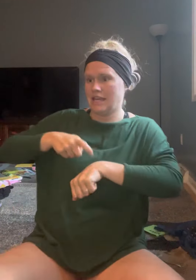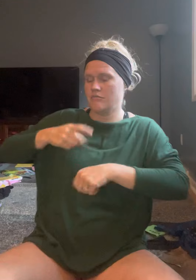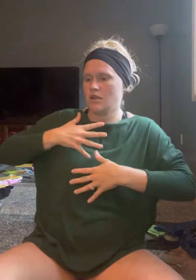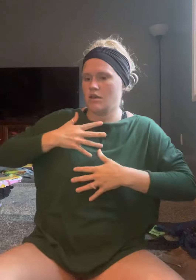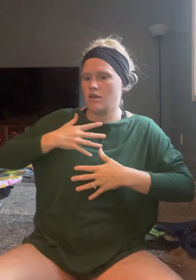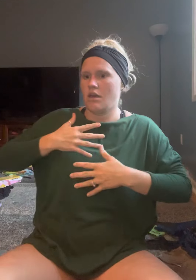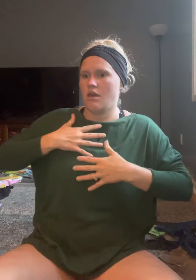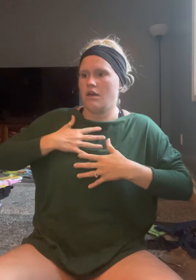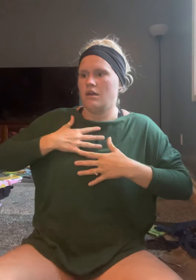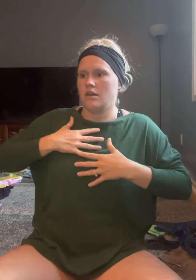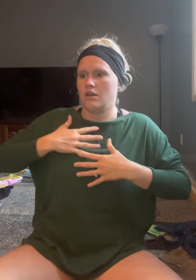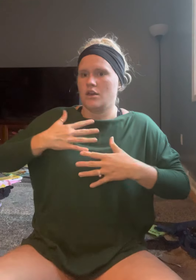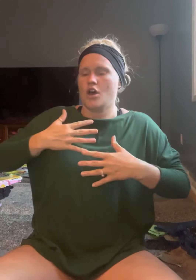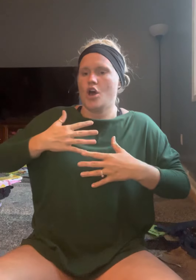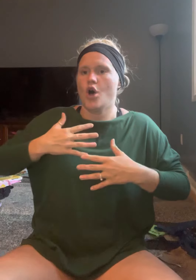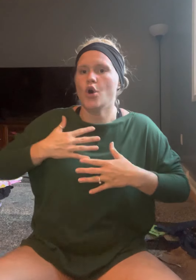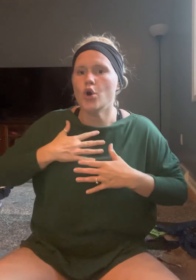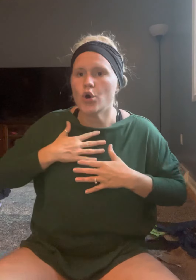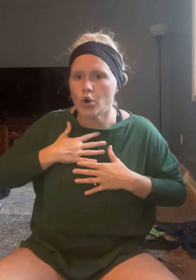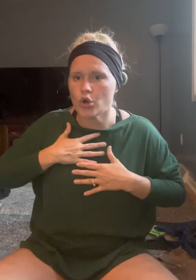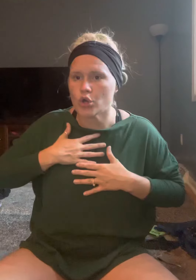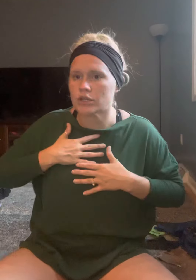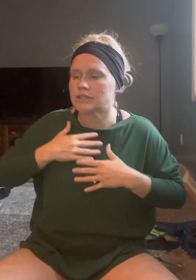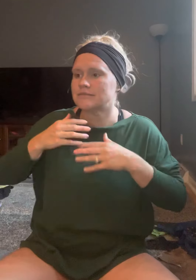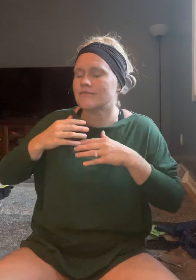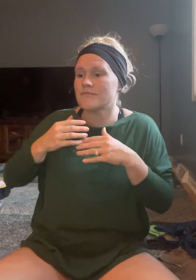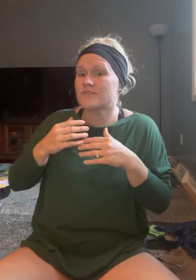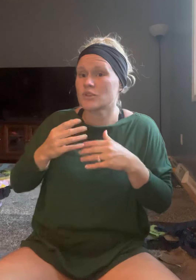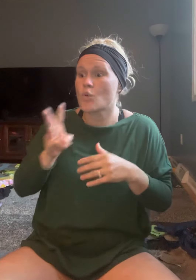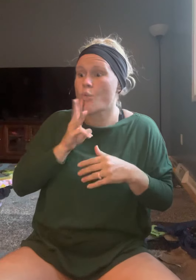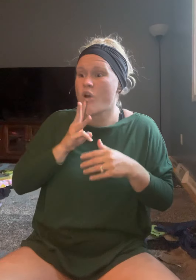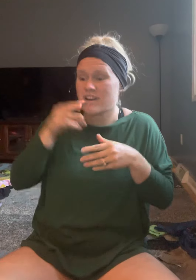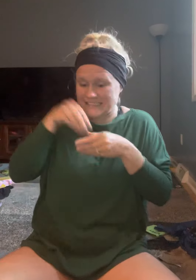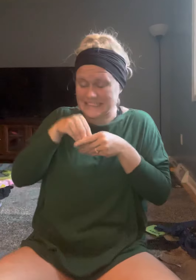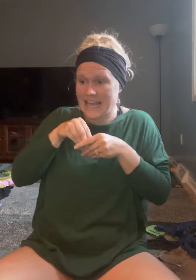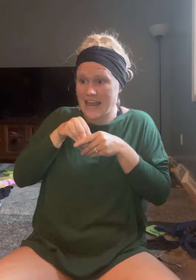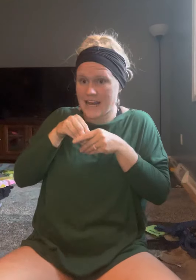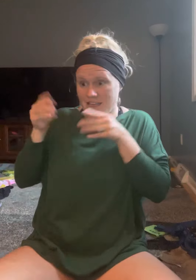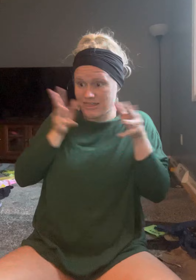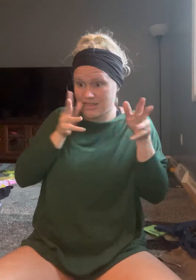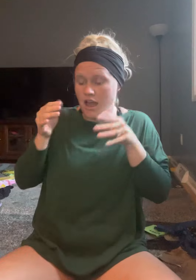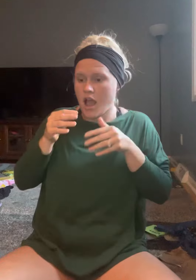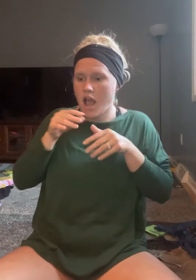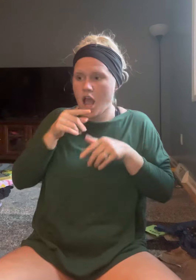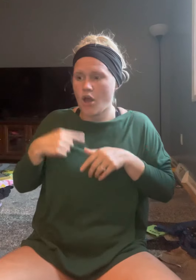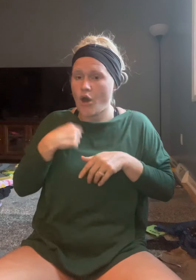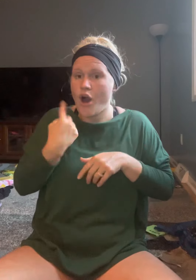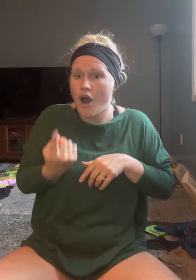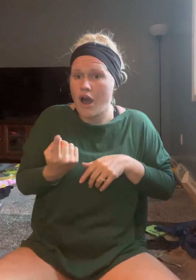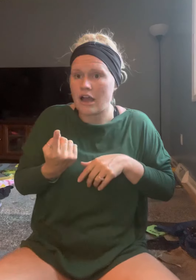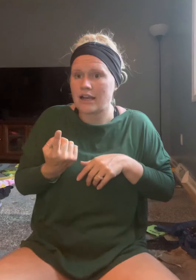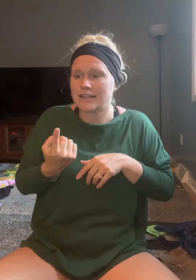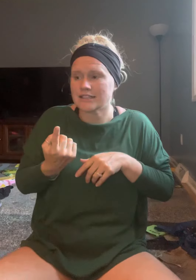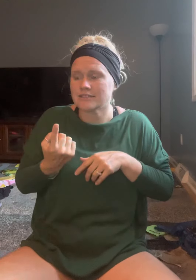vapor. The water vapor in your breath hits the window, it cools and collects, and that's condensation. Another